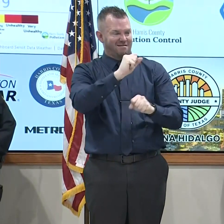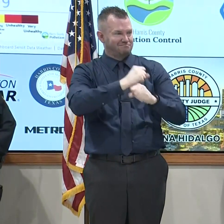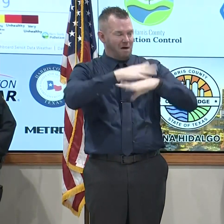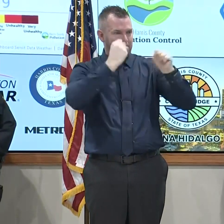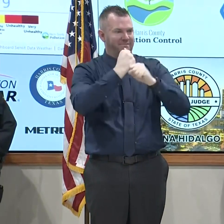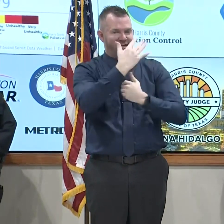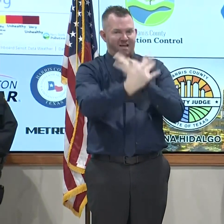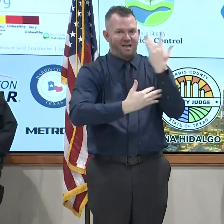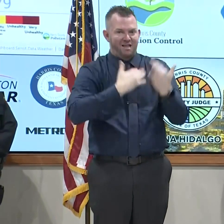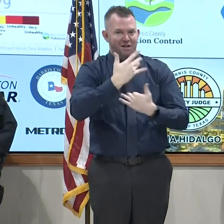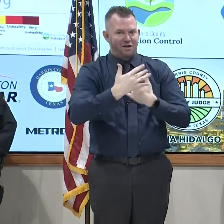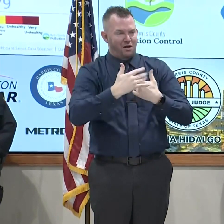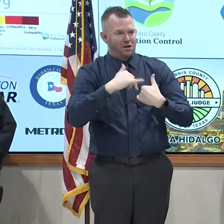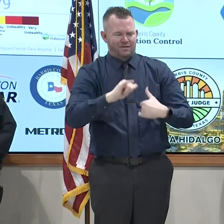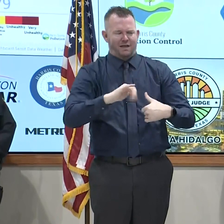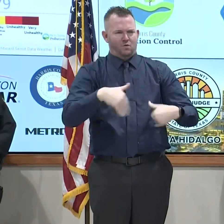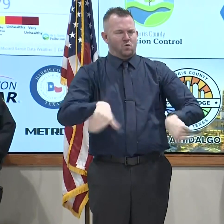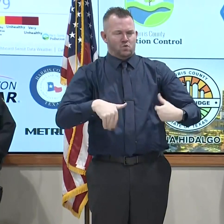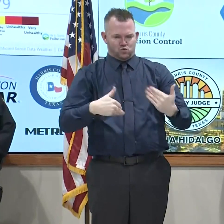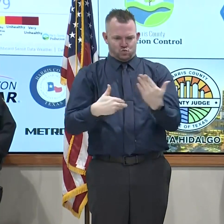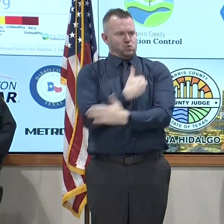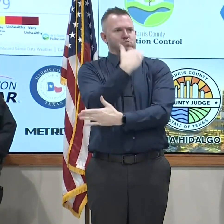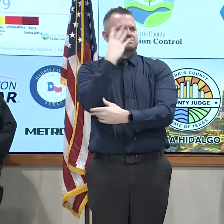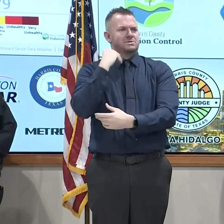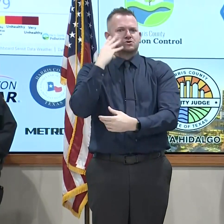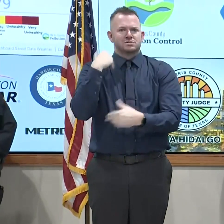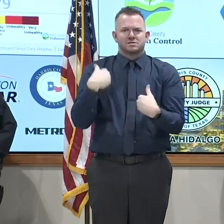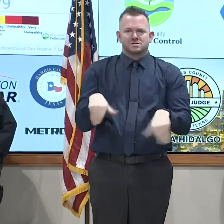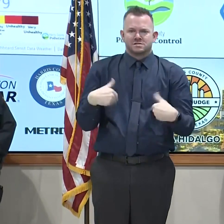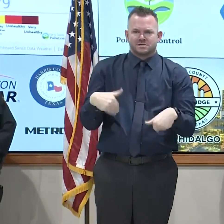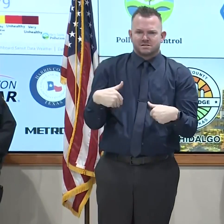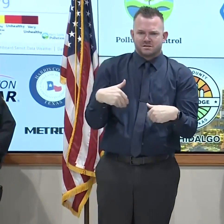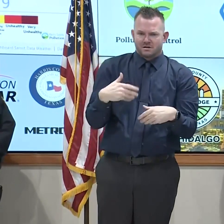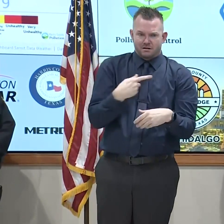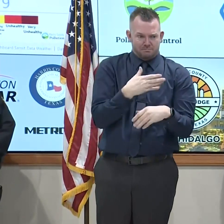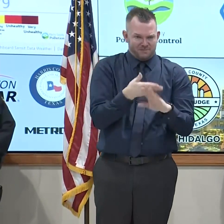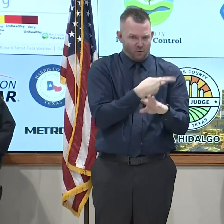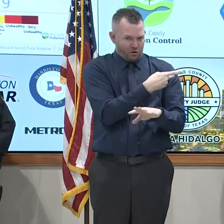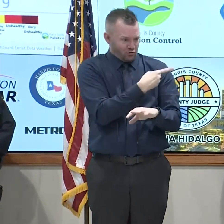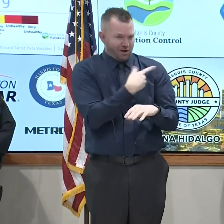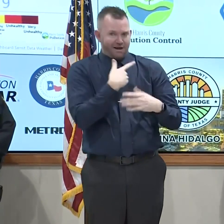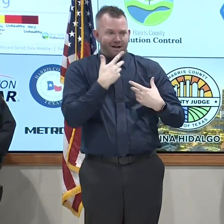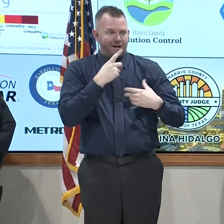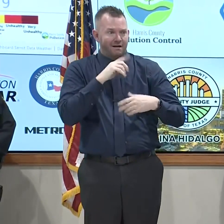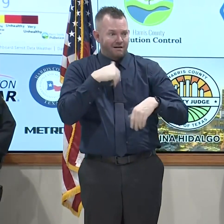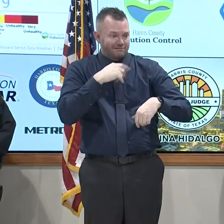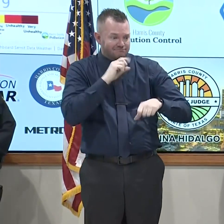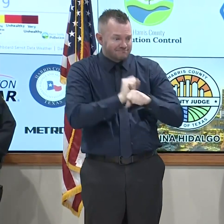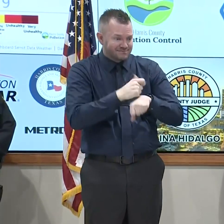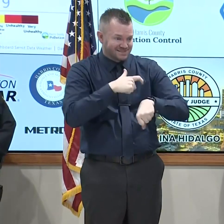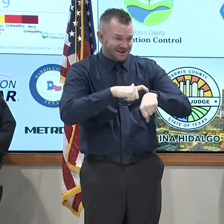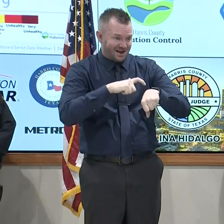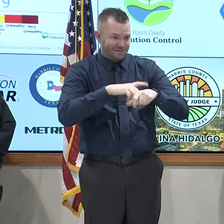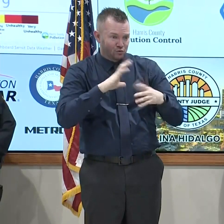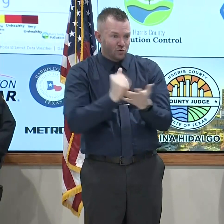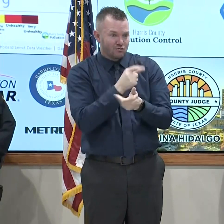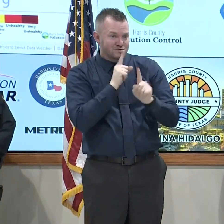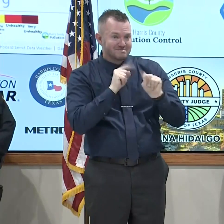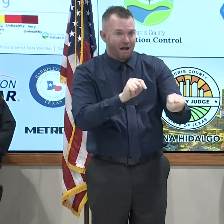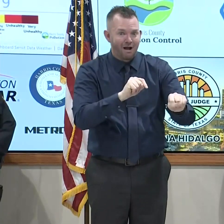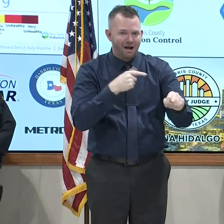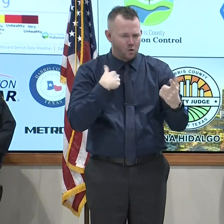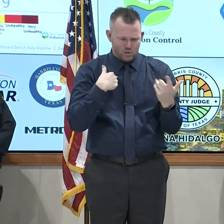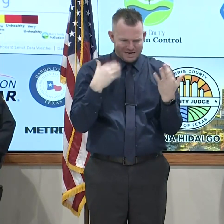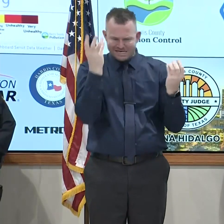Court even had time to order office supplies, we were informed of a major fire. The